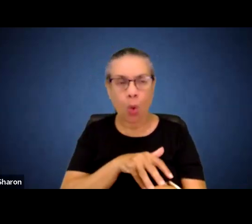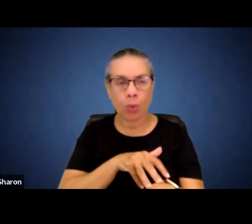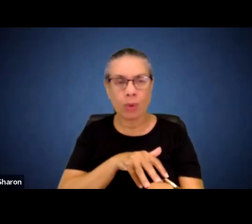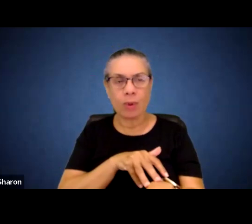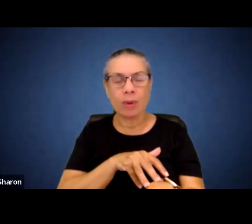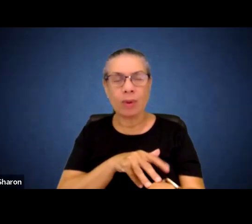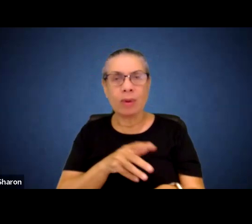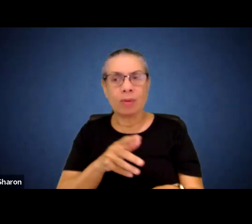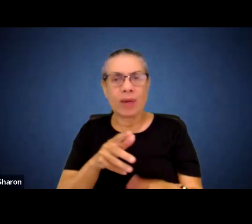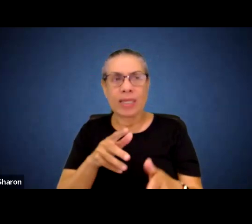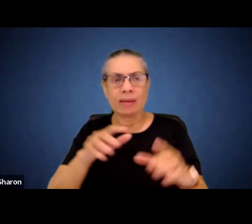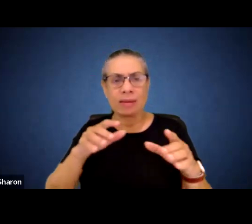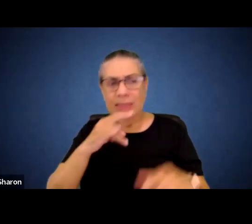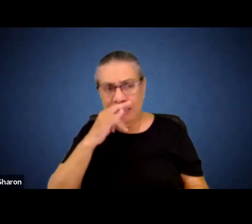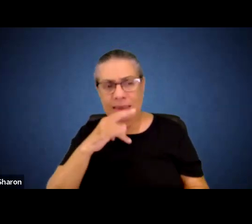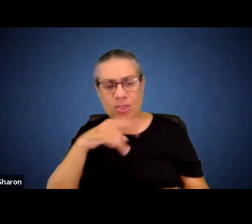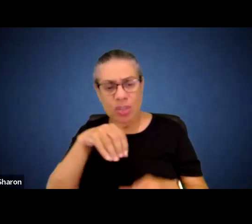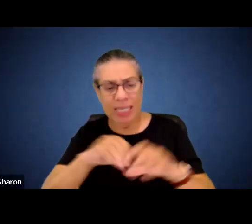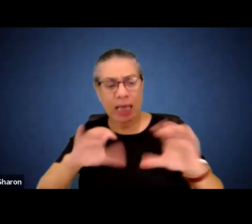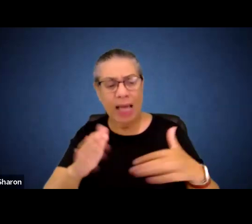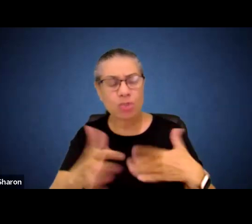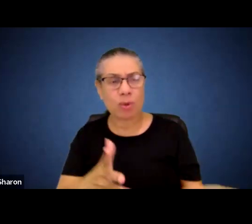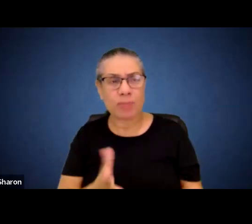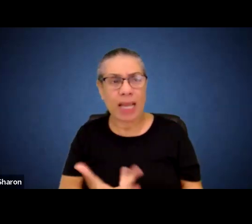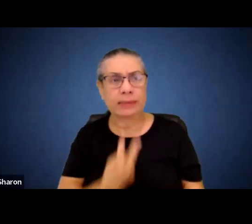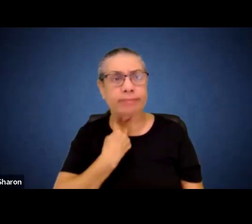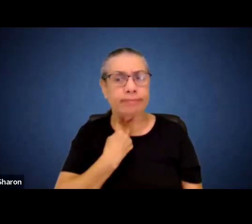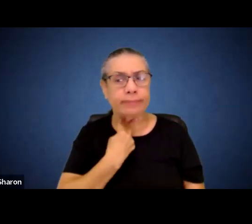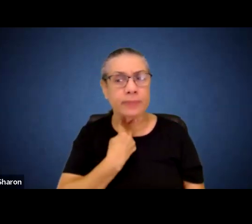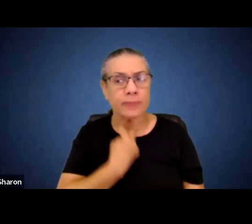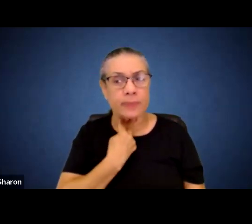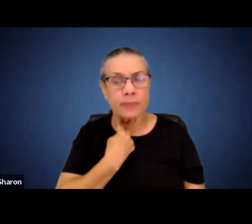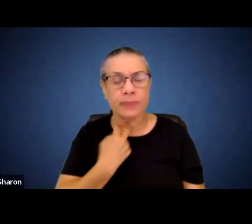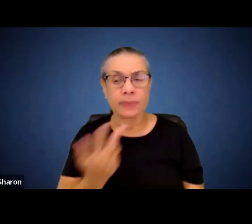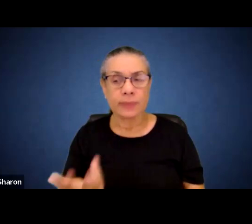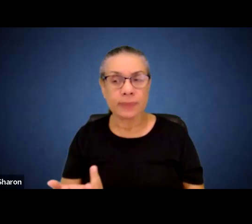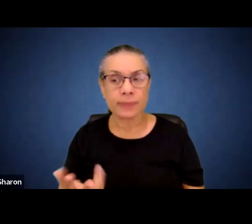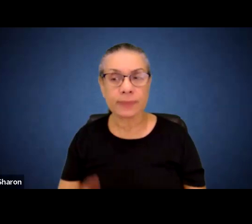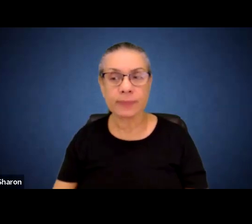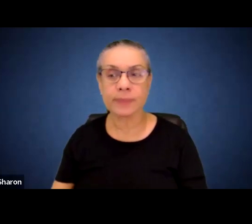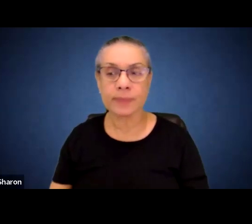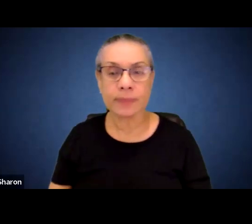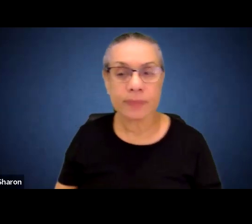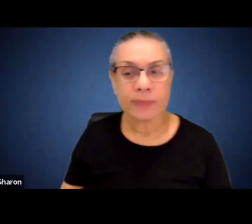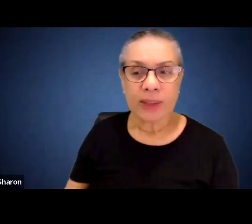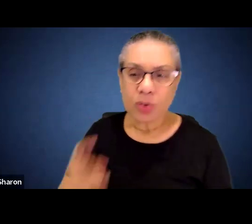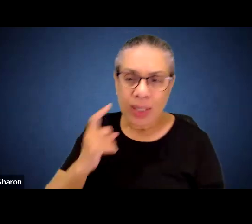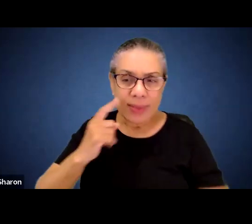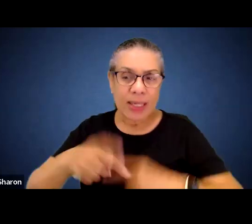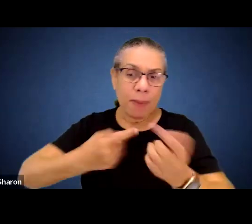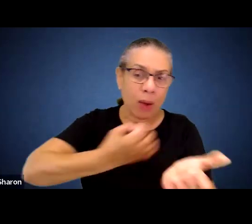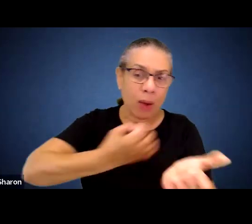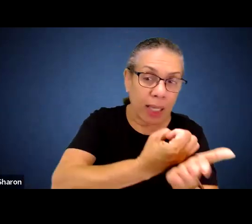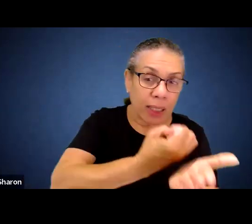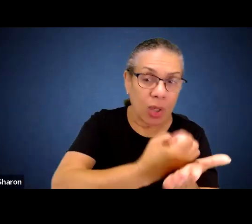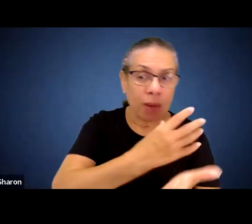classrooms that are not serving them and allowing them to make the gains that will, we know, impact long-term economic and health outcomes.